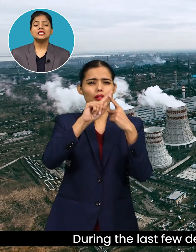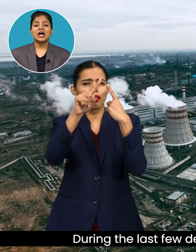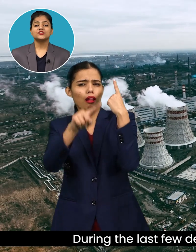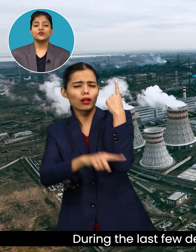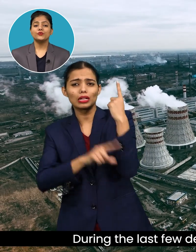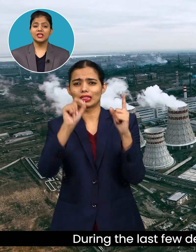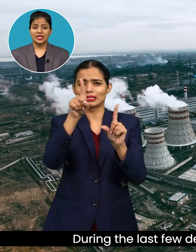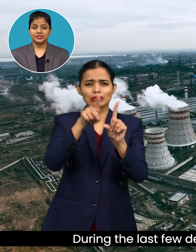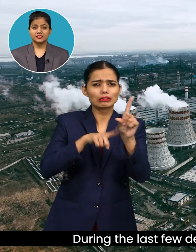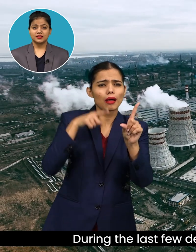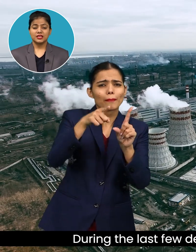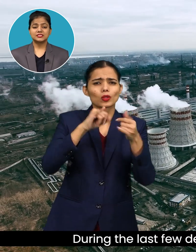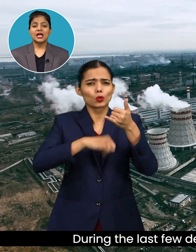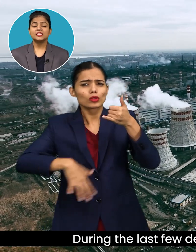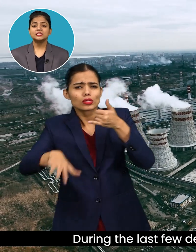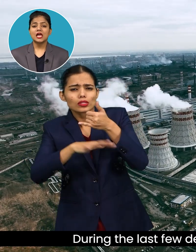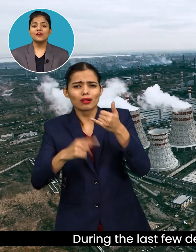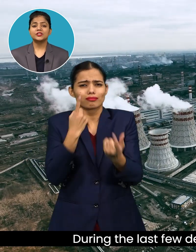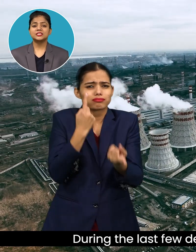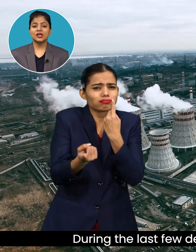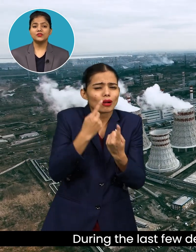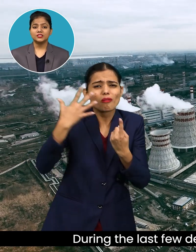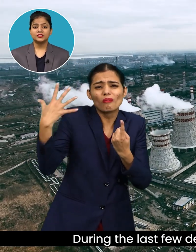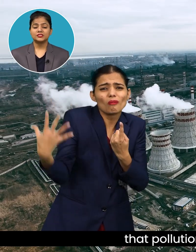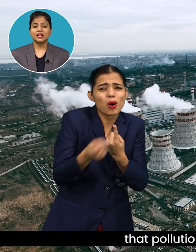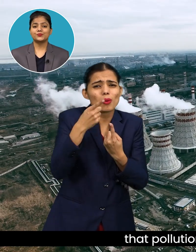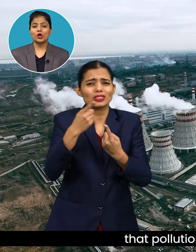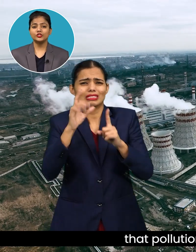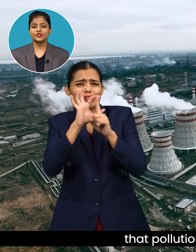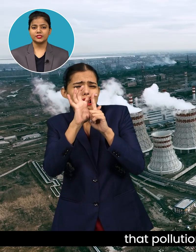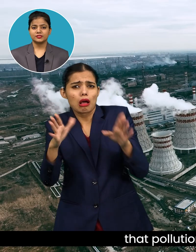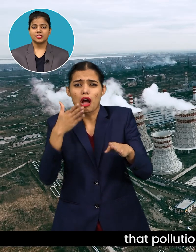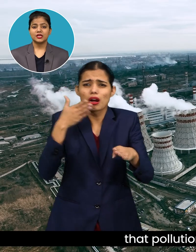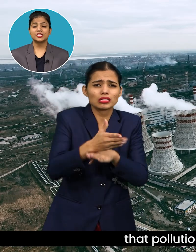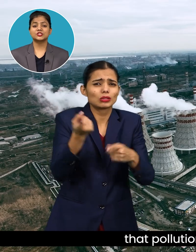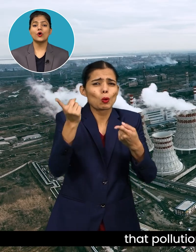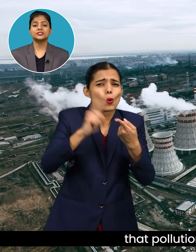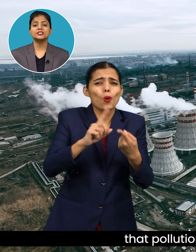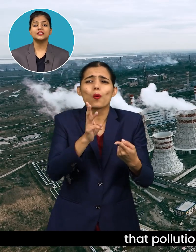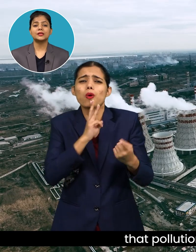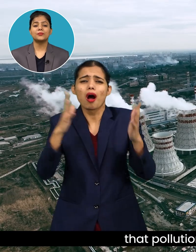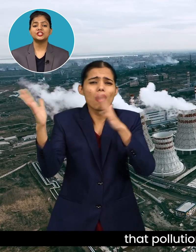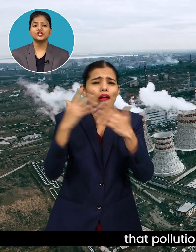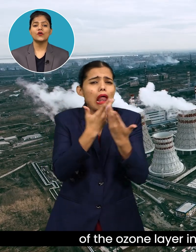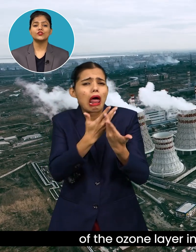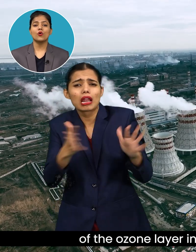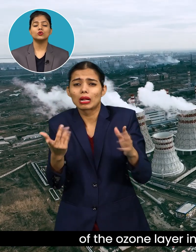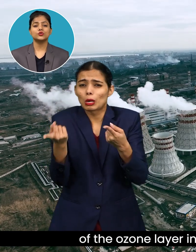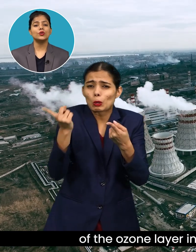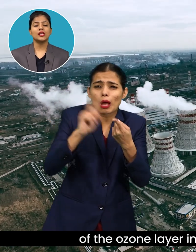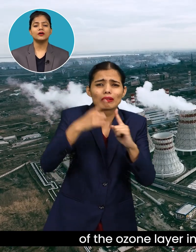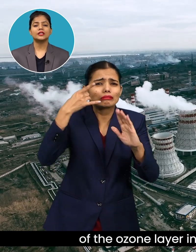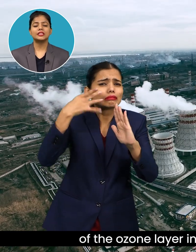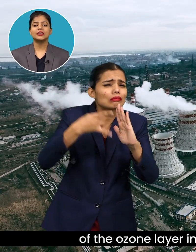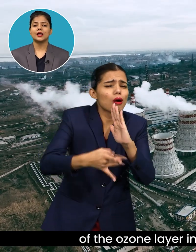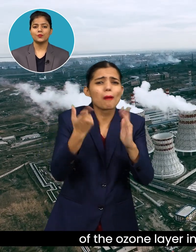During the last few decades, scientists have discovered that pollution is causing the depletion of the